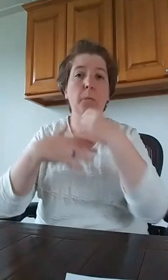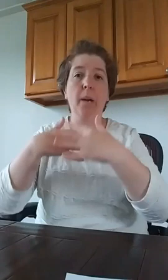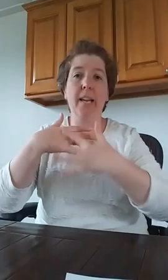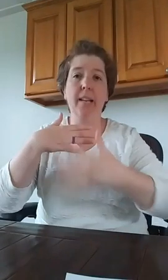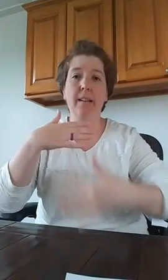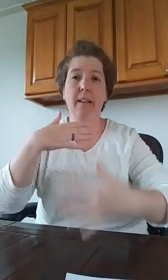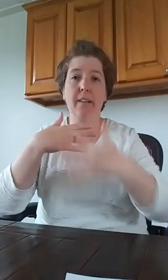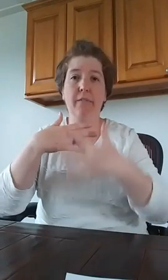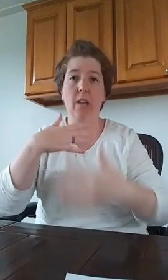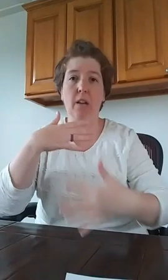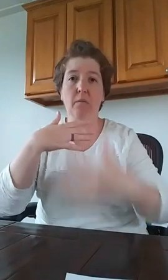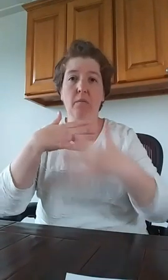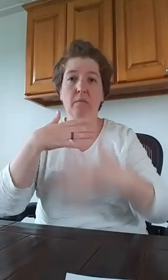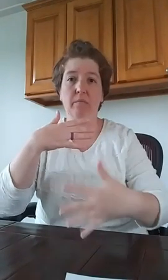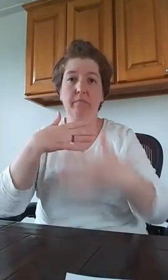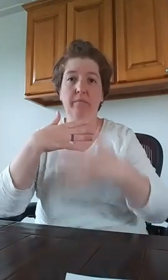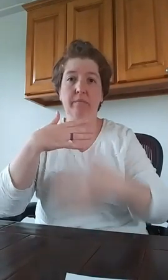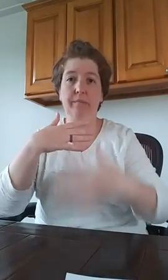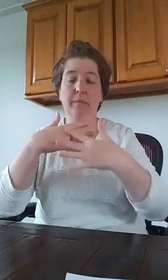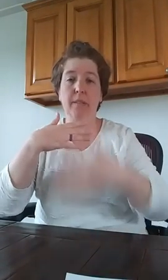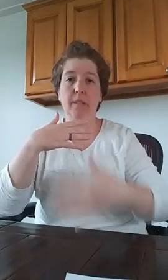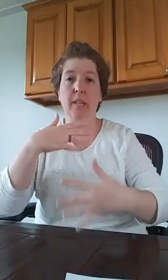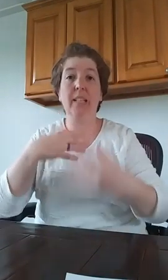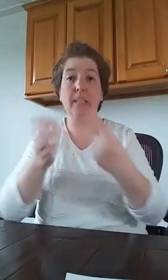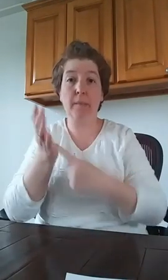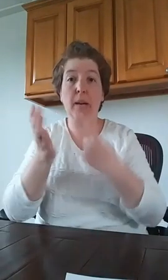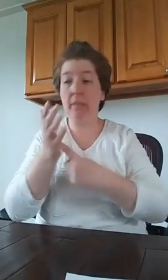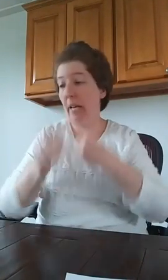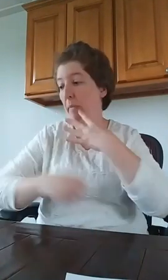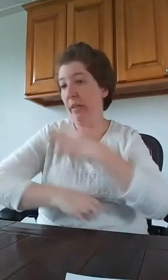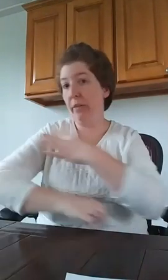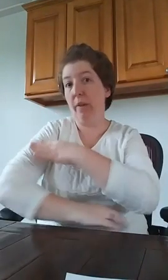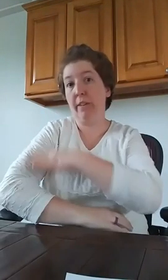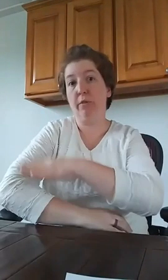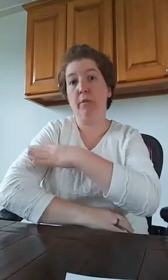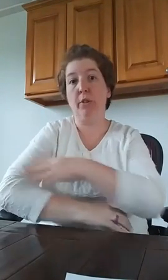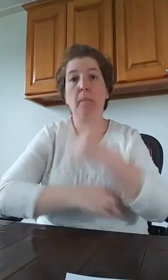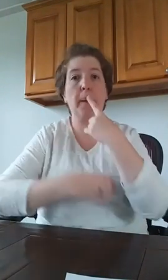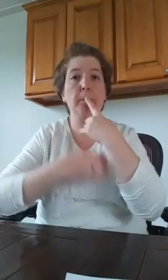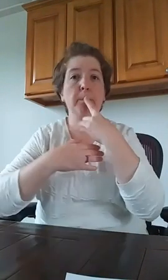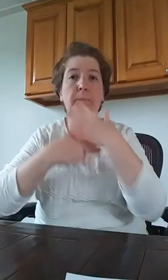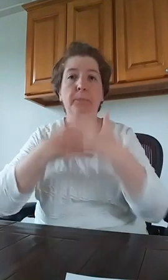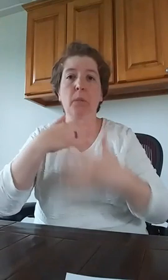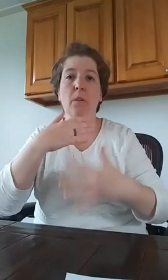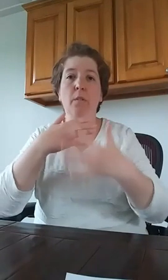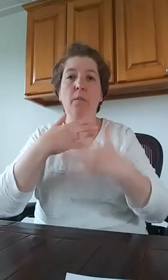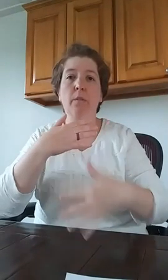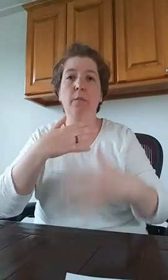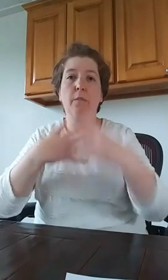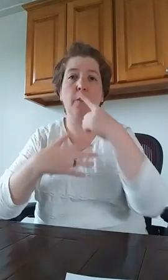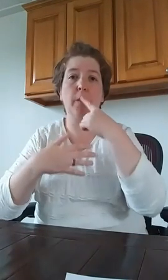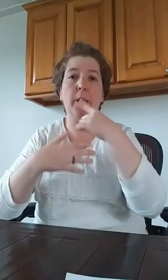red and it flows and sometimes that'll be directional too but for the